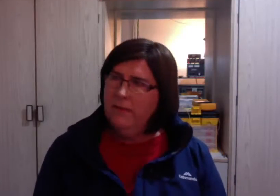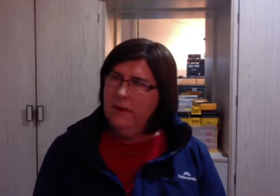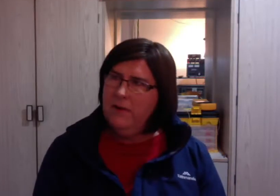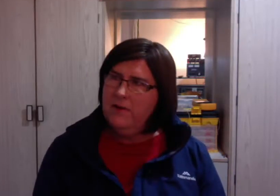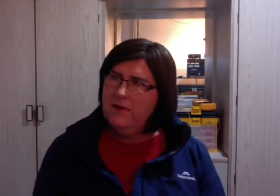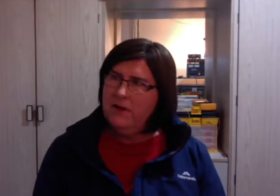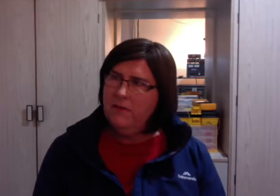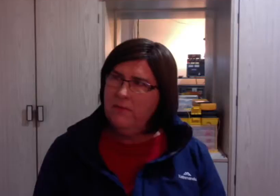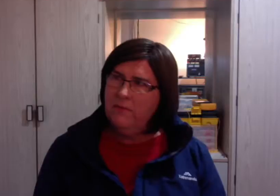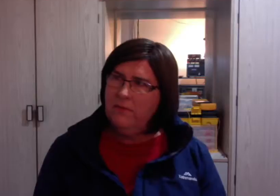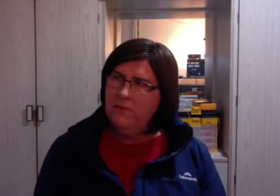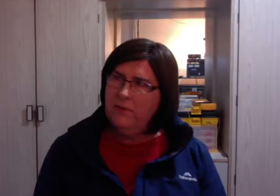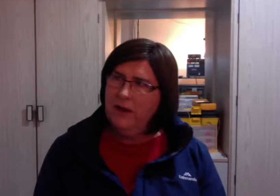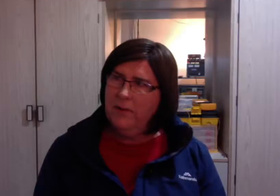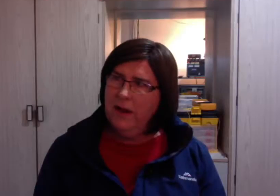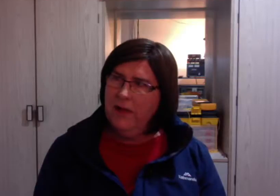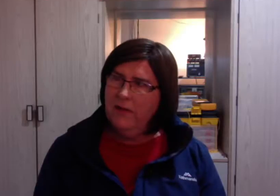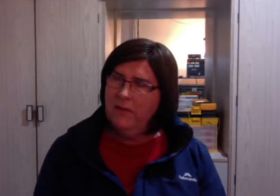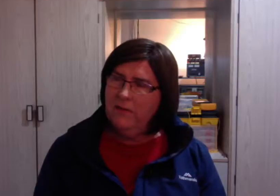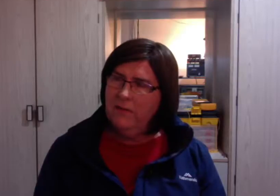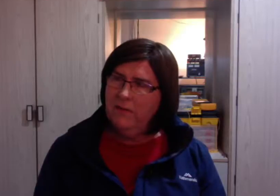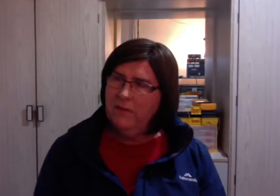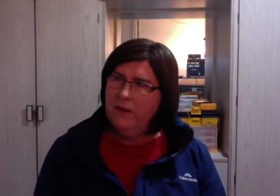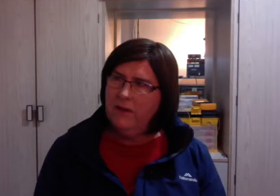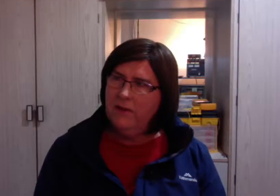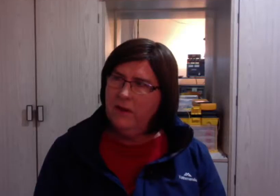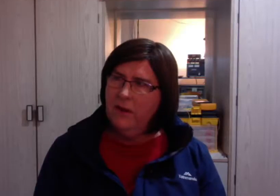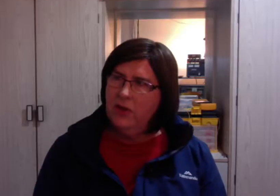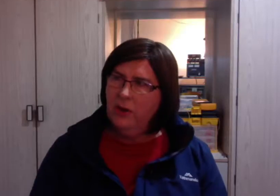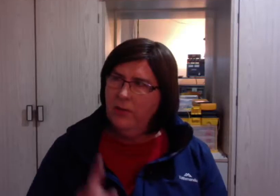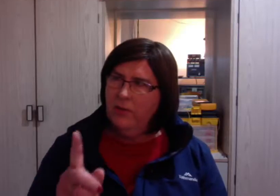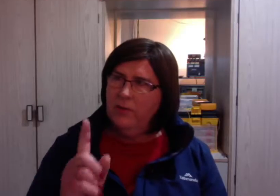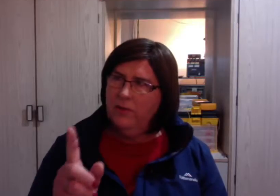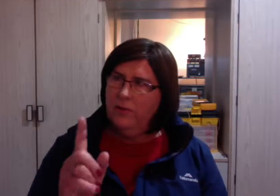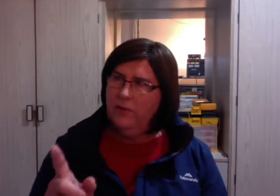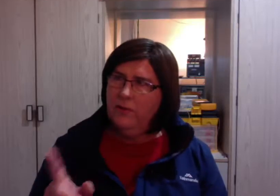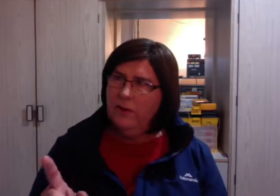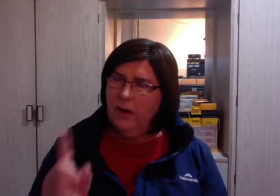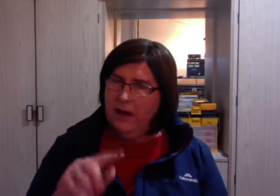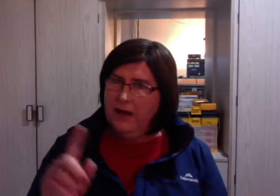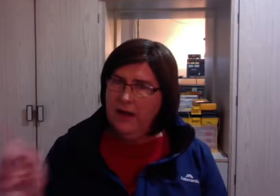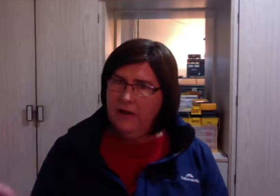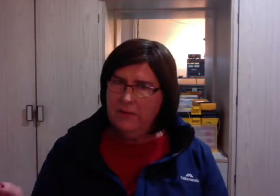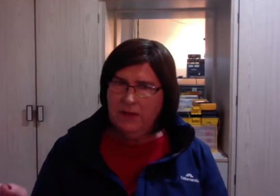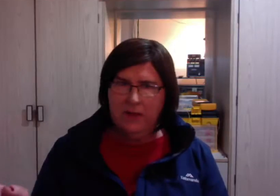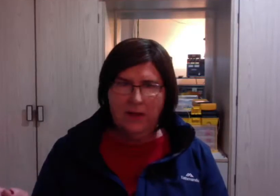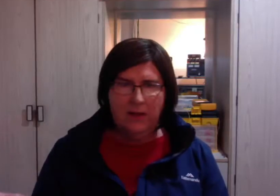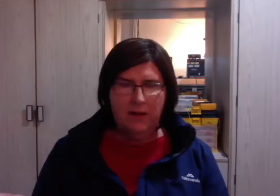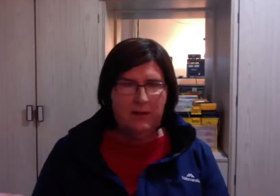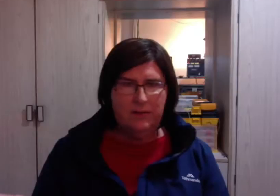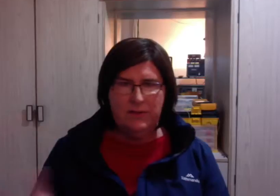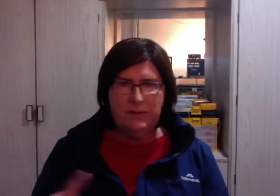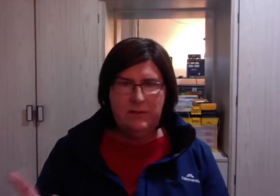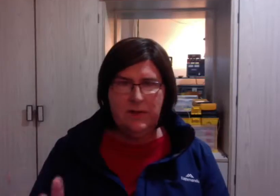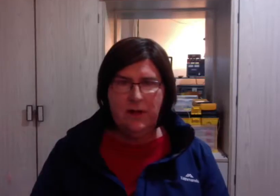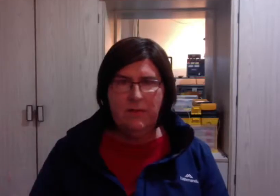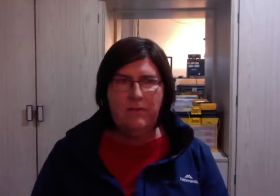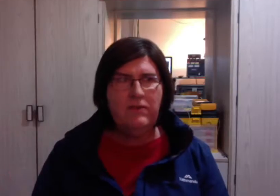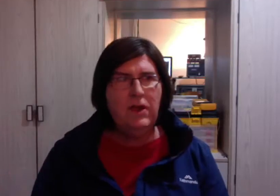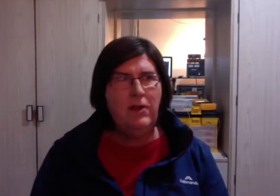Let me just think for a second about other things. Shock absorbers, on the Kenning in particular. You know, if you're going to do